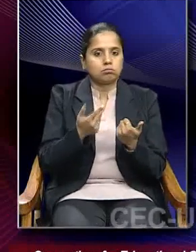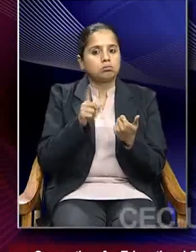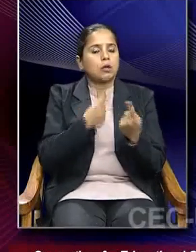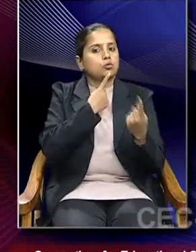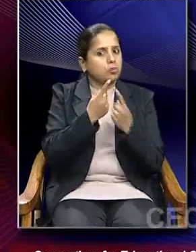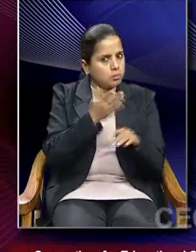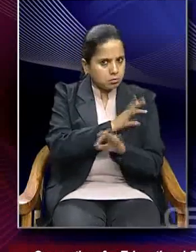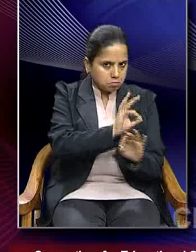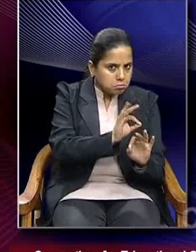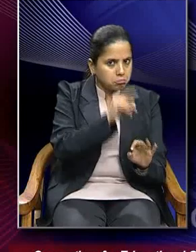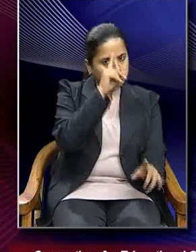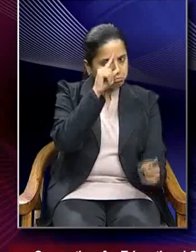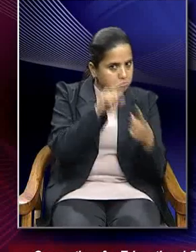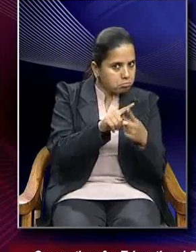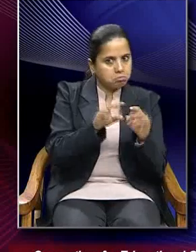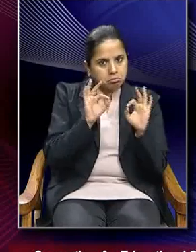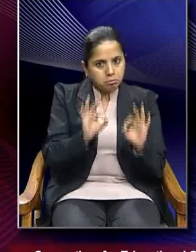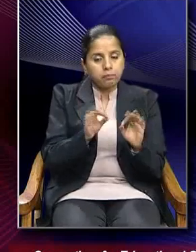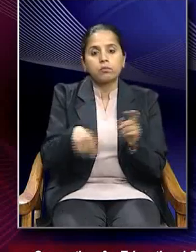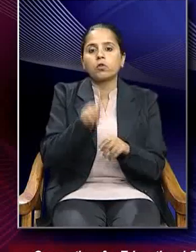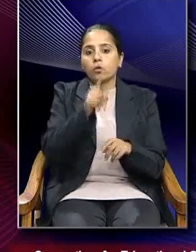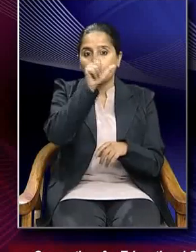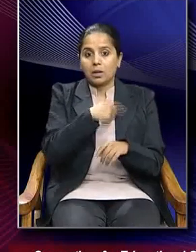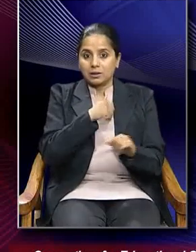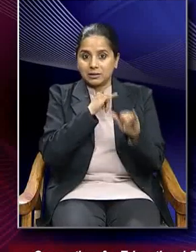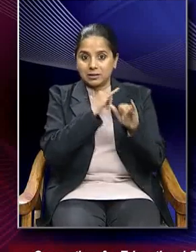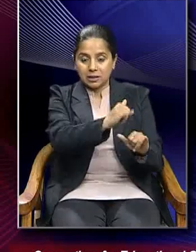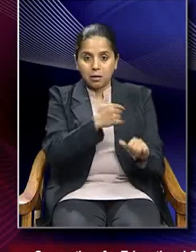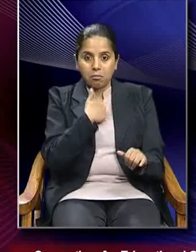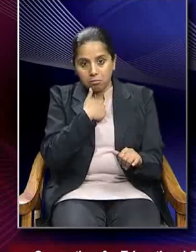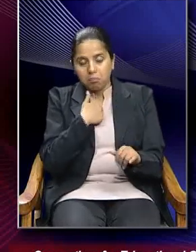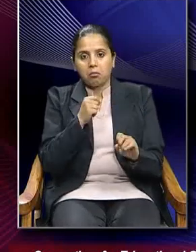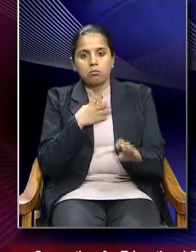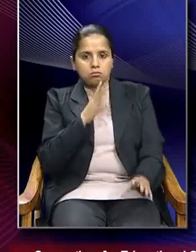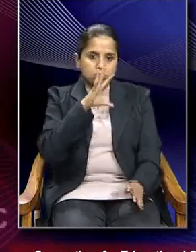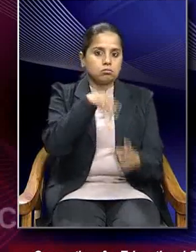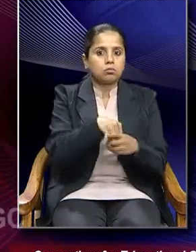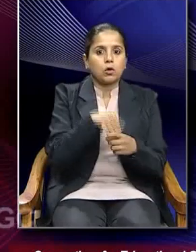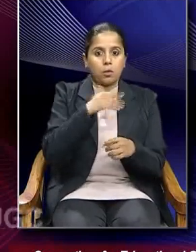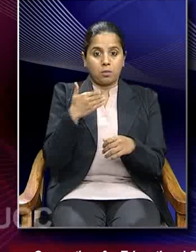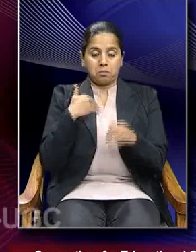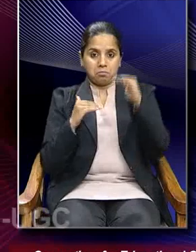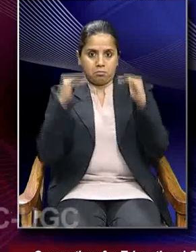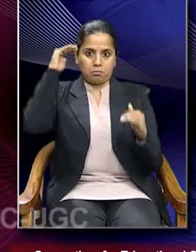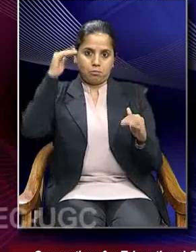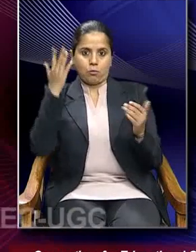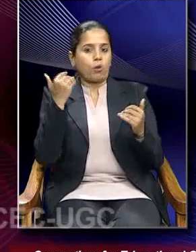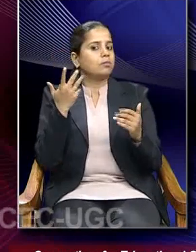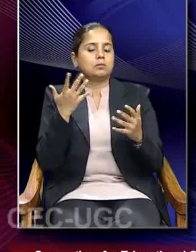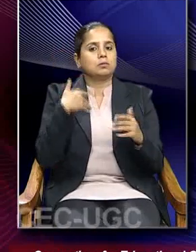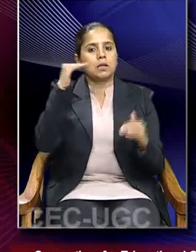researcher needs to become one like his respondent, so and build up a rapport with